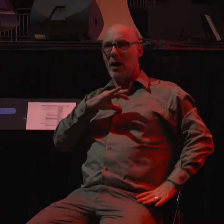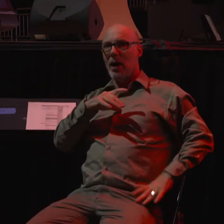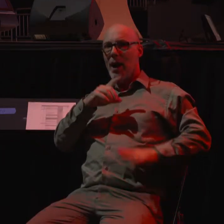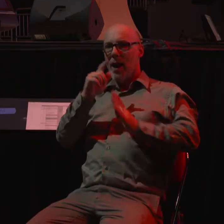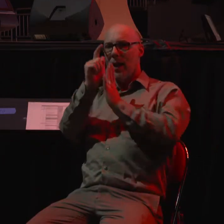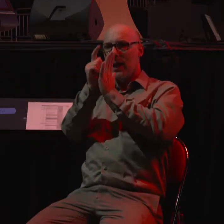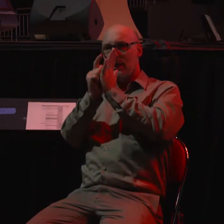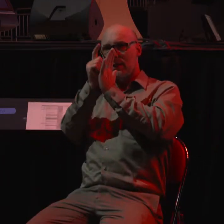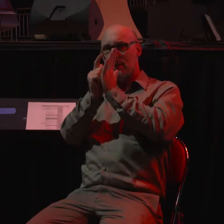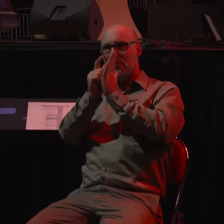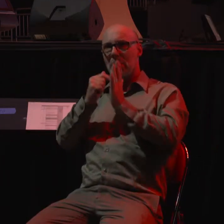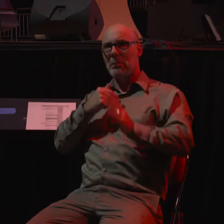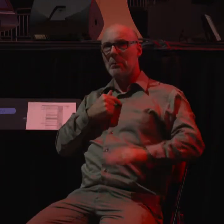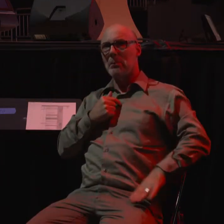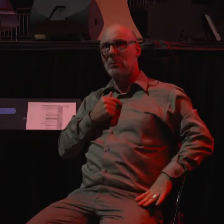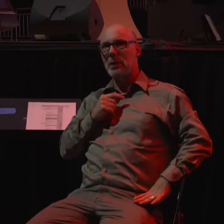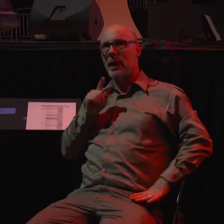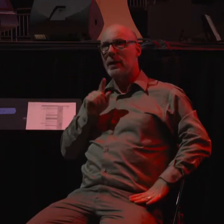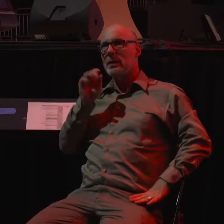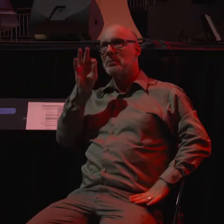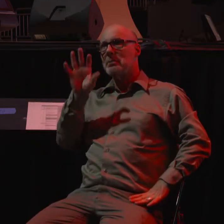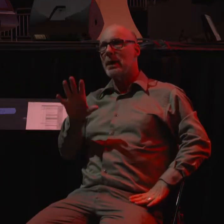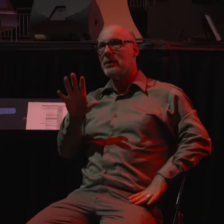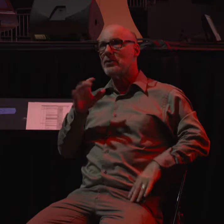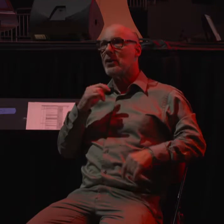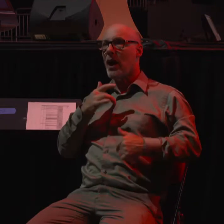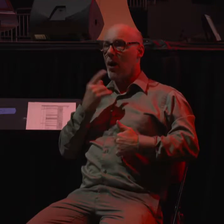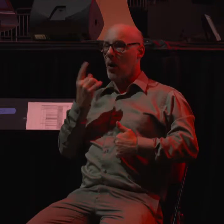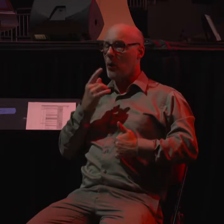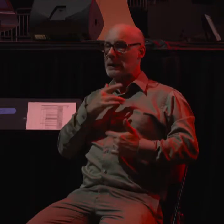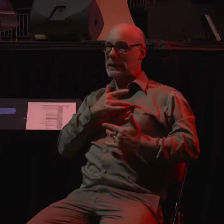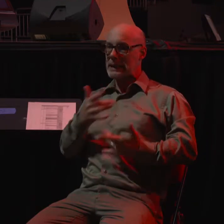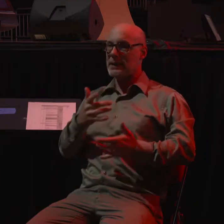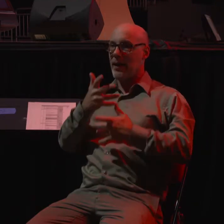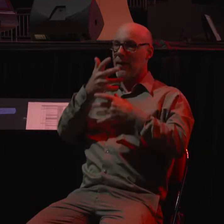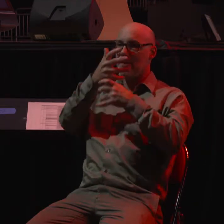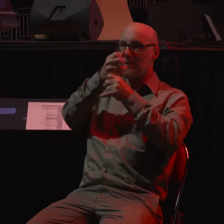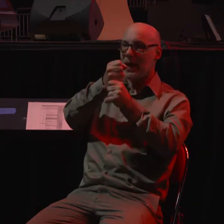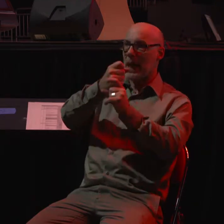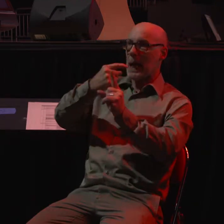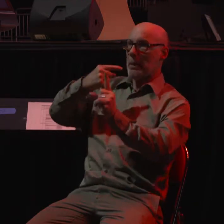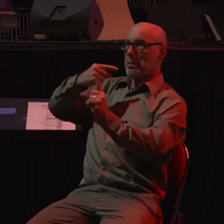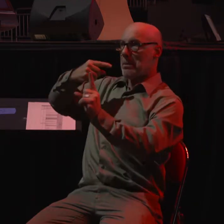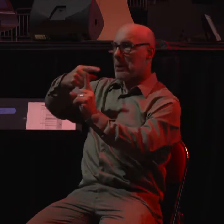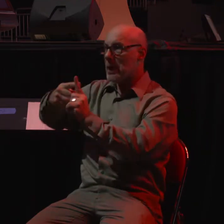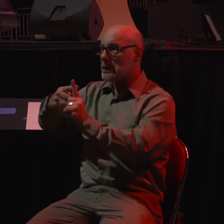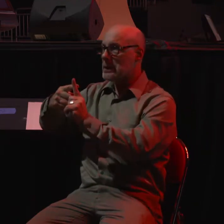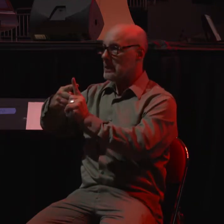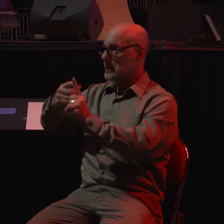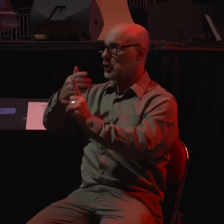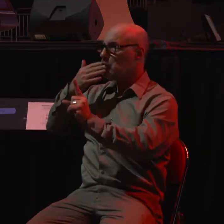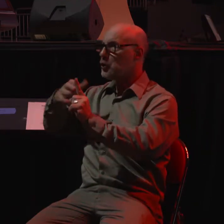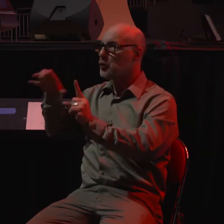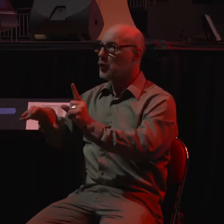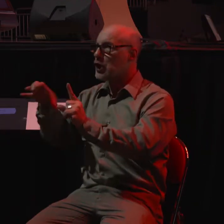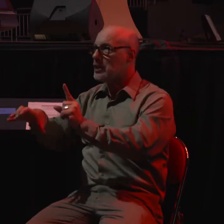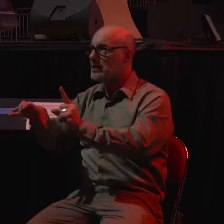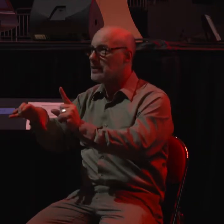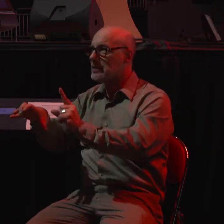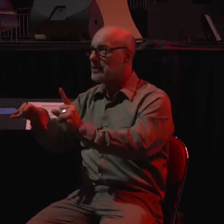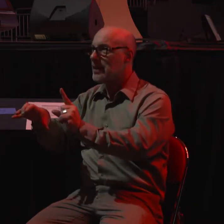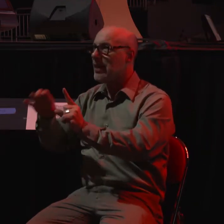word legalism for faith plus some other good work. You know, because that's what